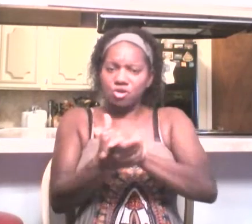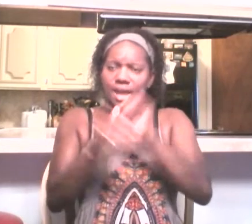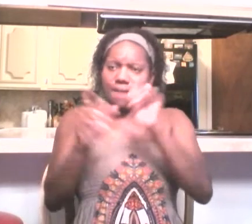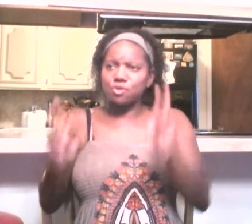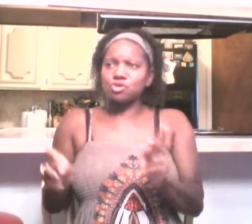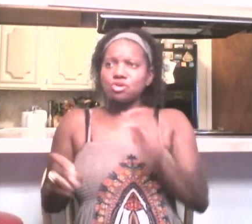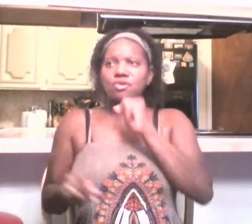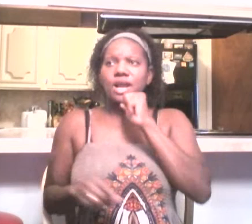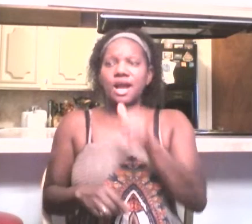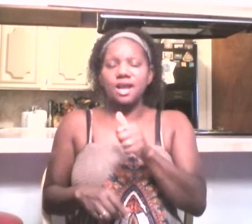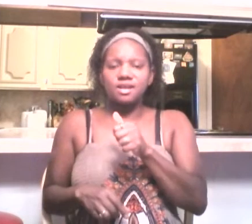to that person or not?